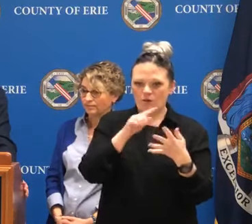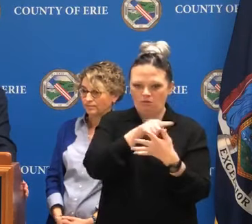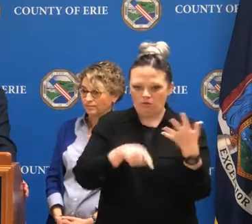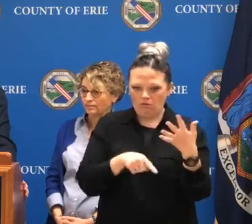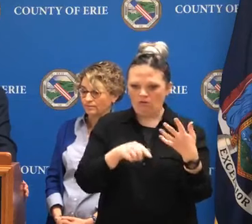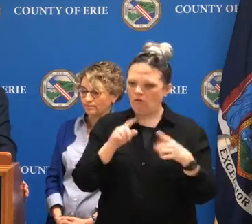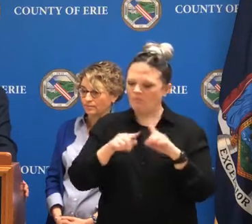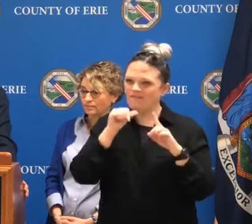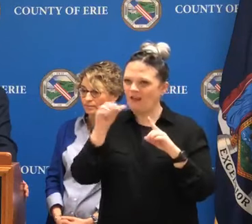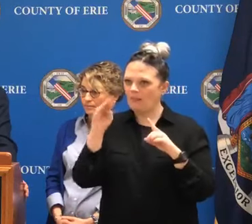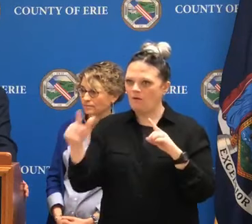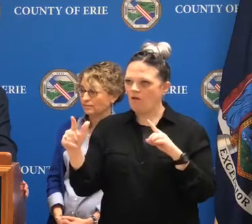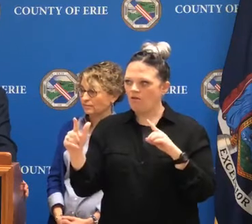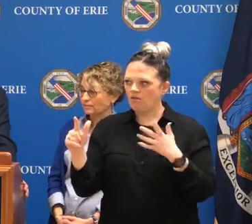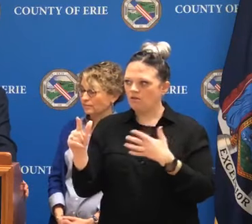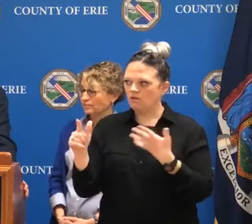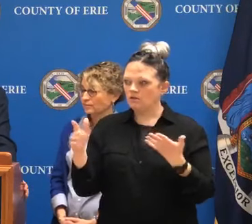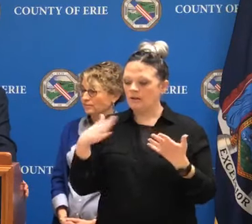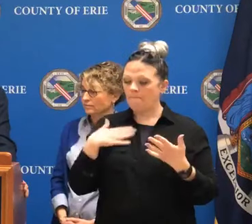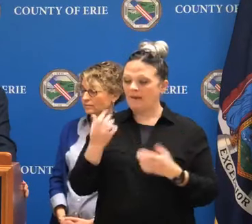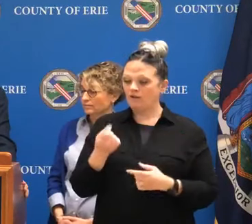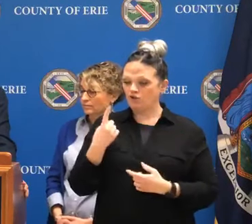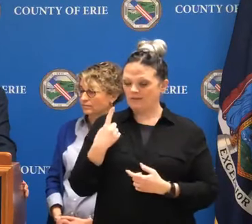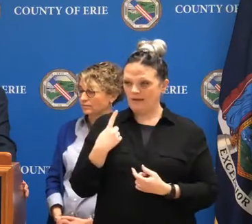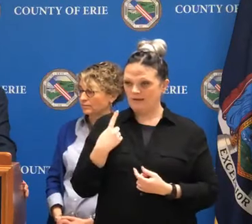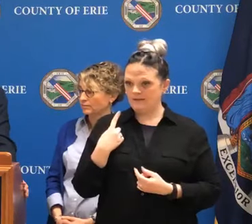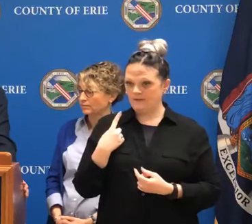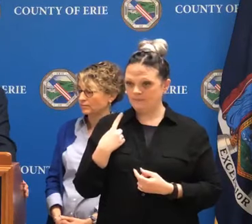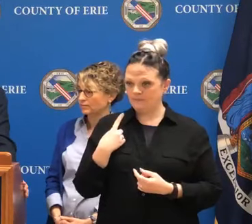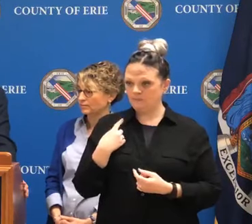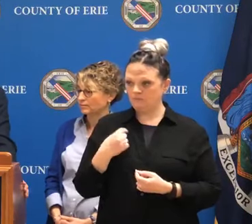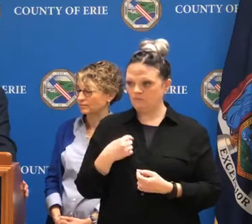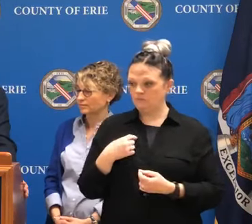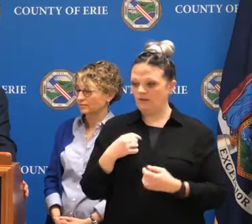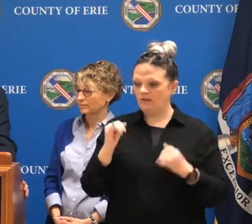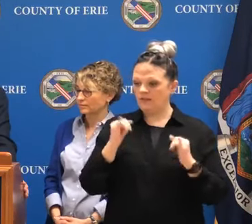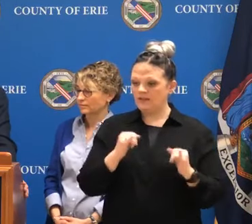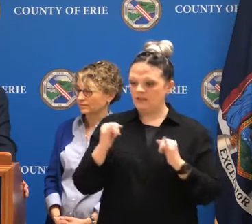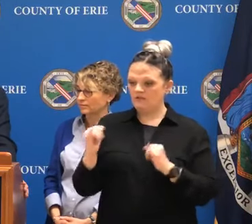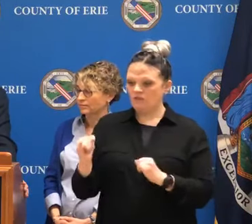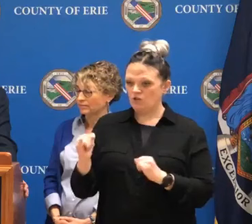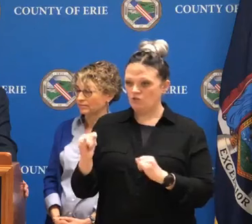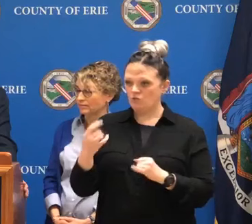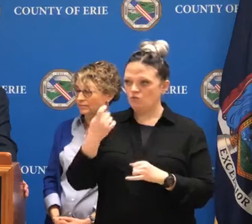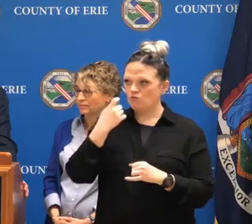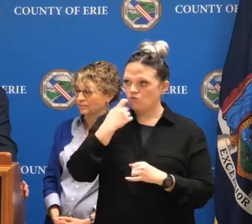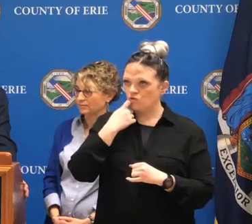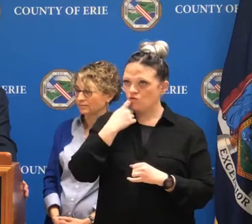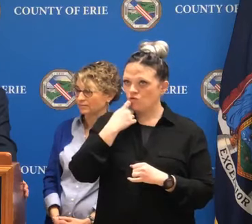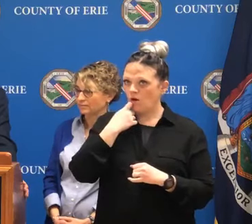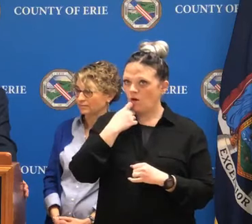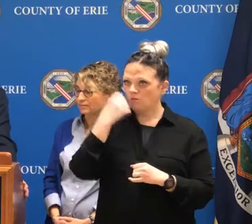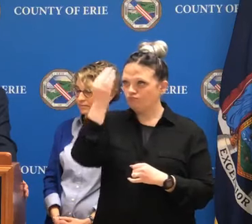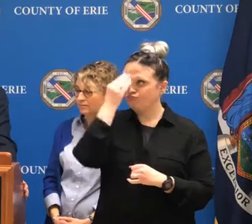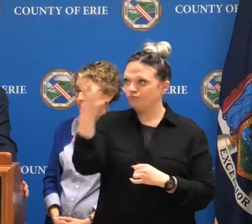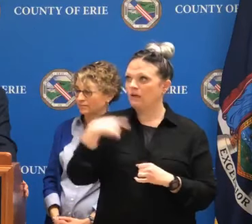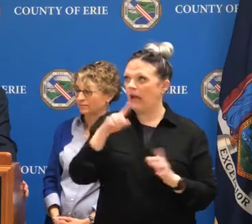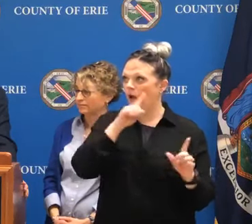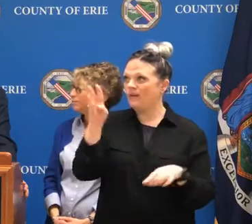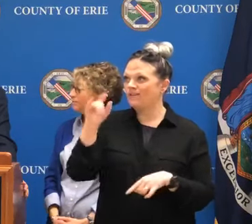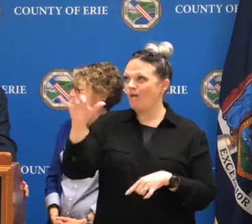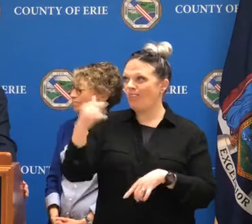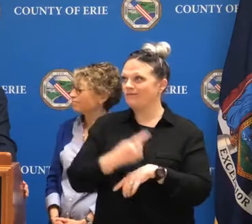mall. My understanding is the individual just relayed that they went to the mall that day. I